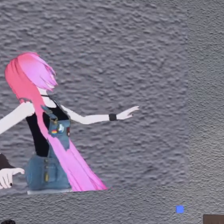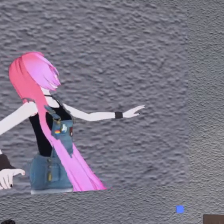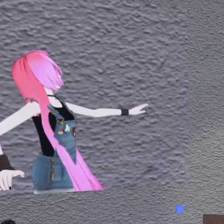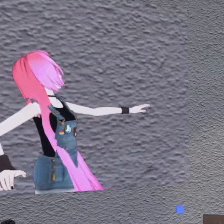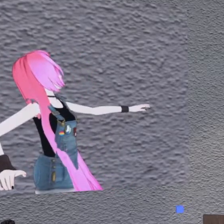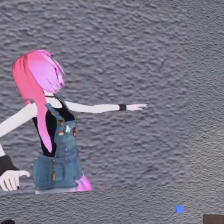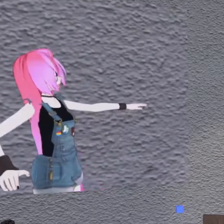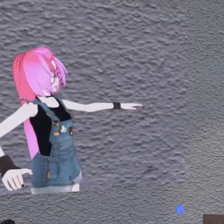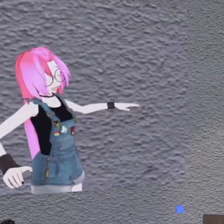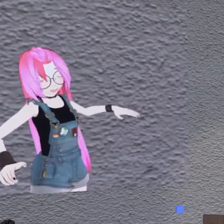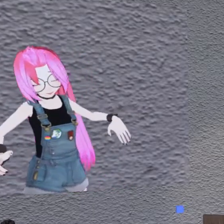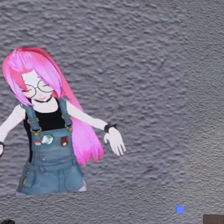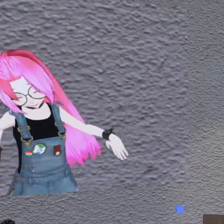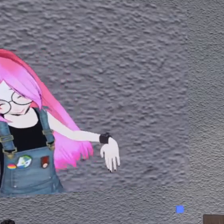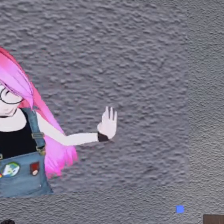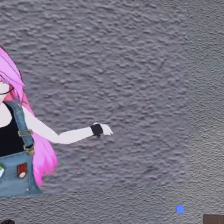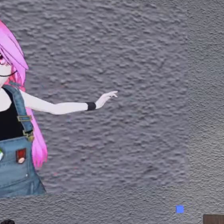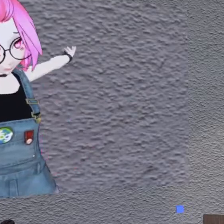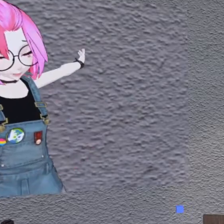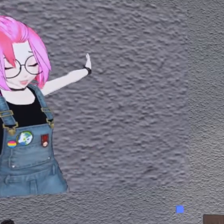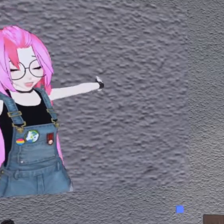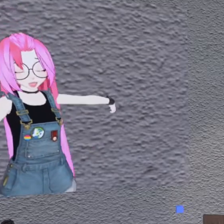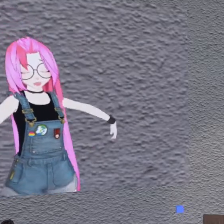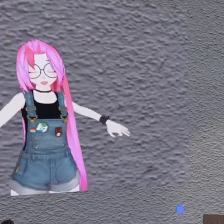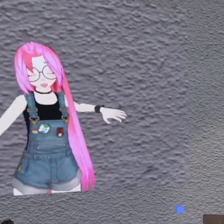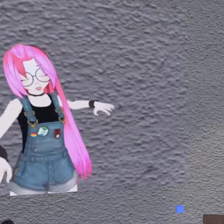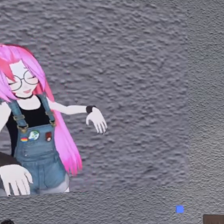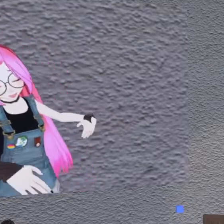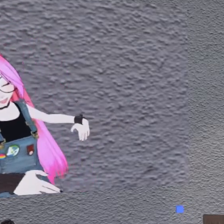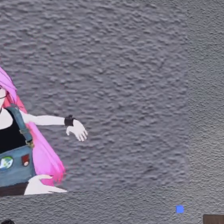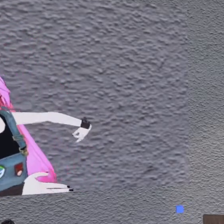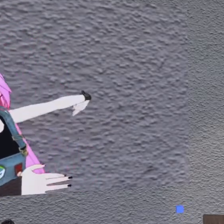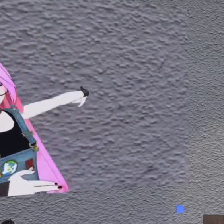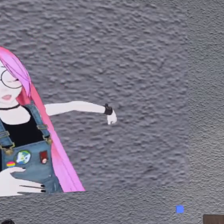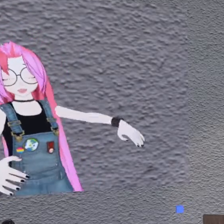fan. It's hot. Oh, hot. There we go. That's